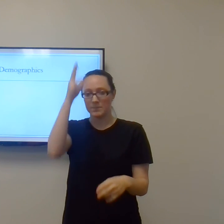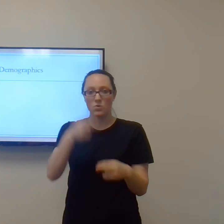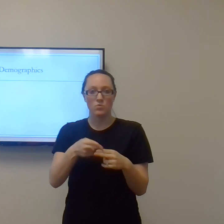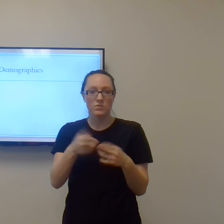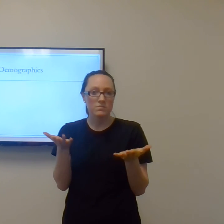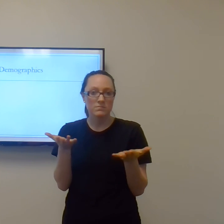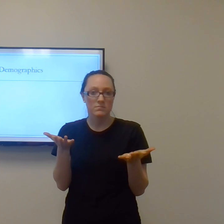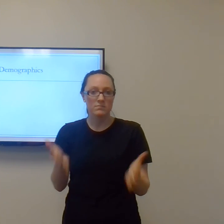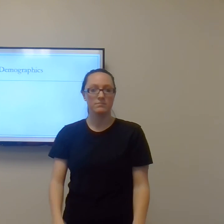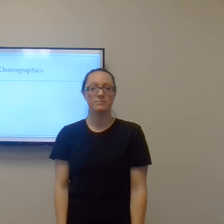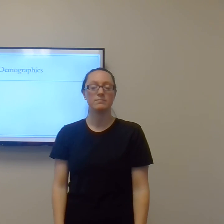both.